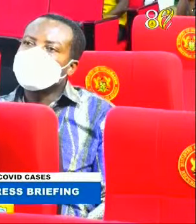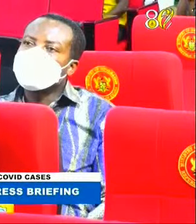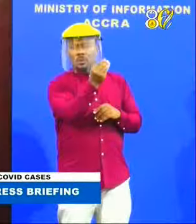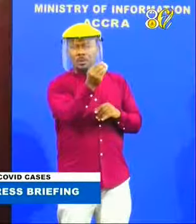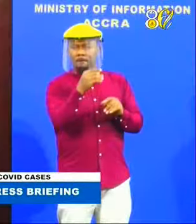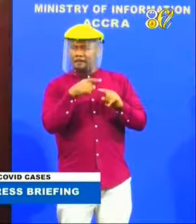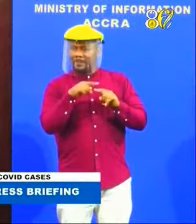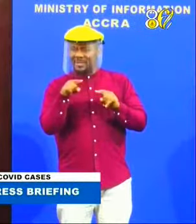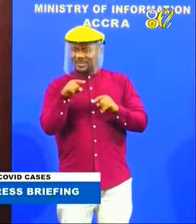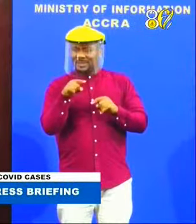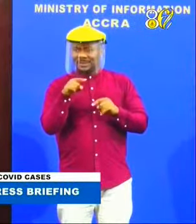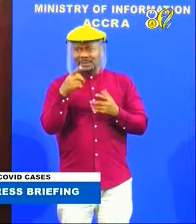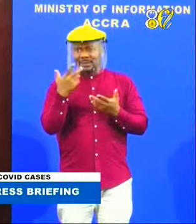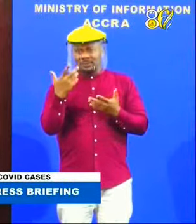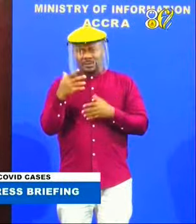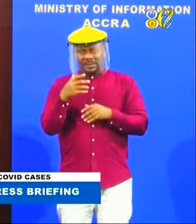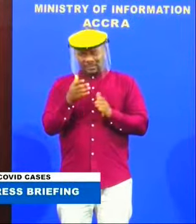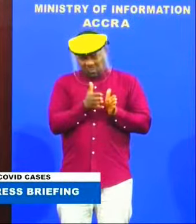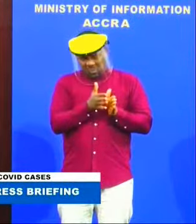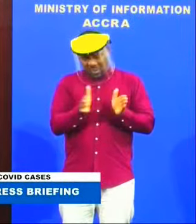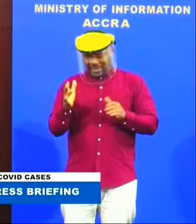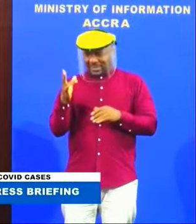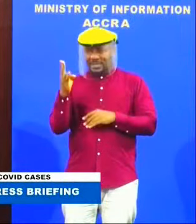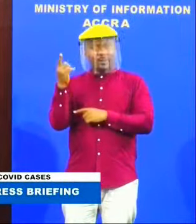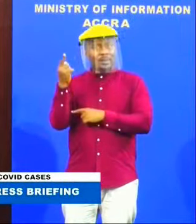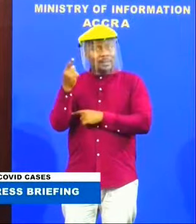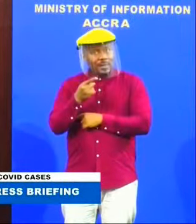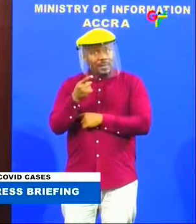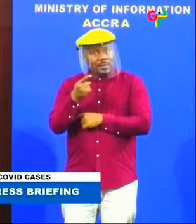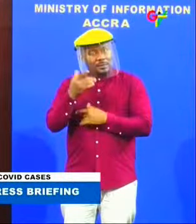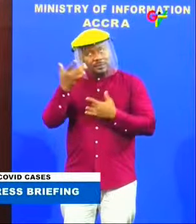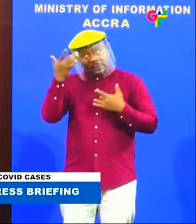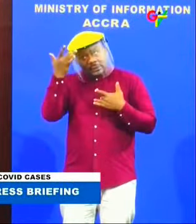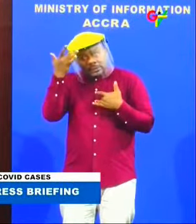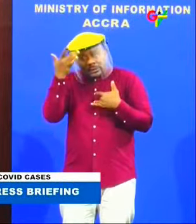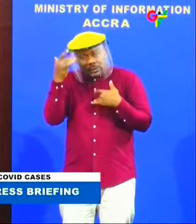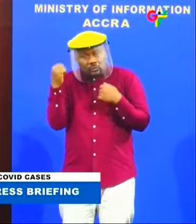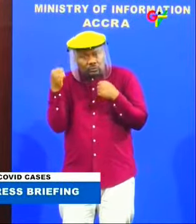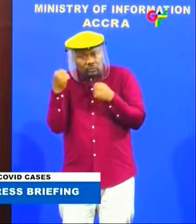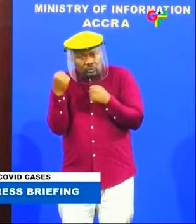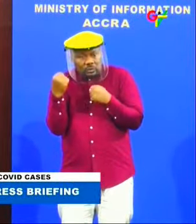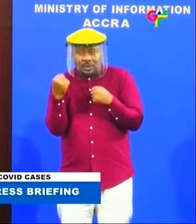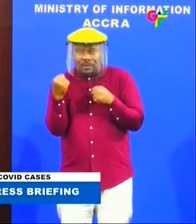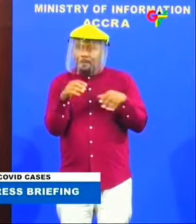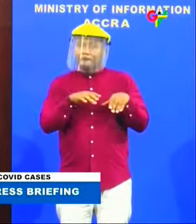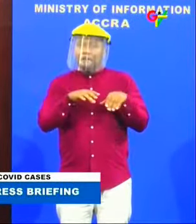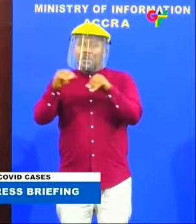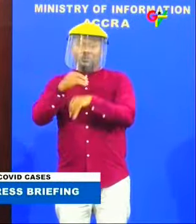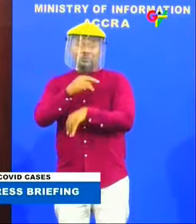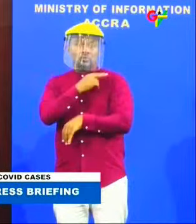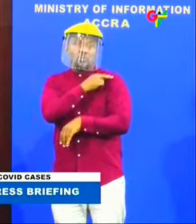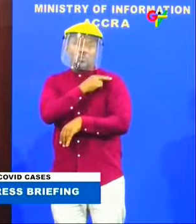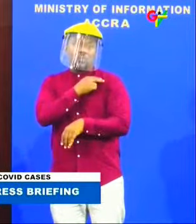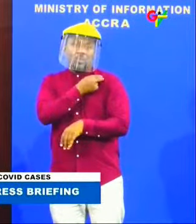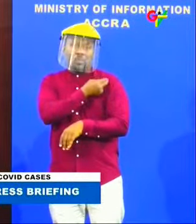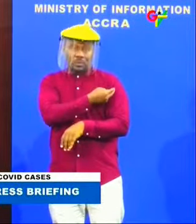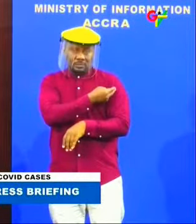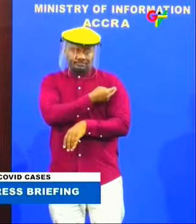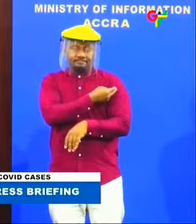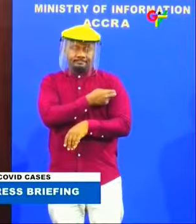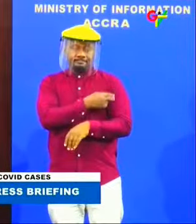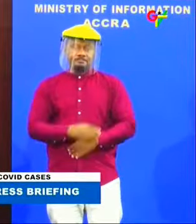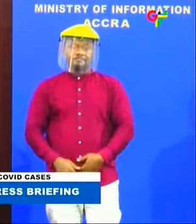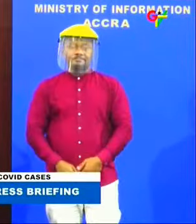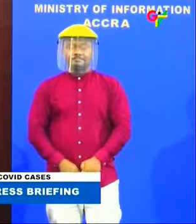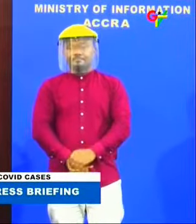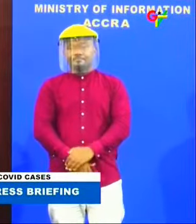fall sick at the place whilst your condition changes, for which you'll be transferred to the hospital for management of the